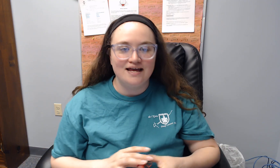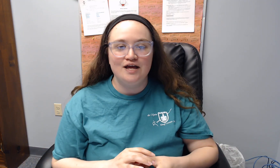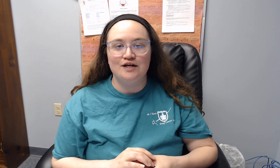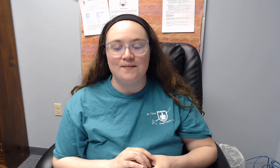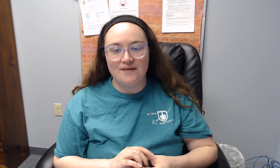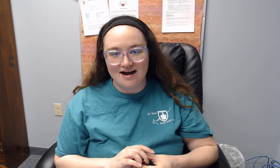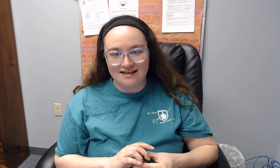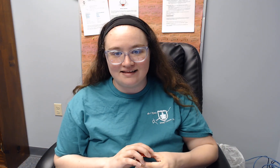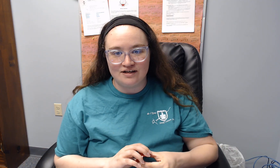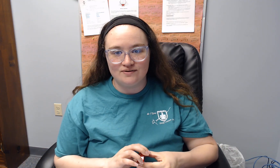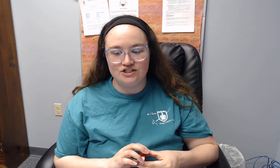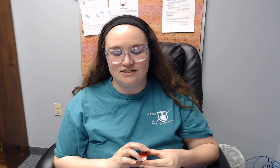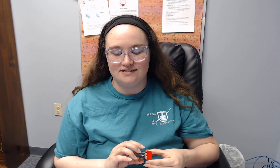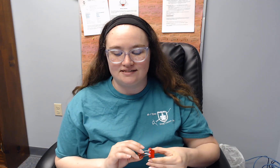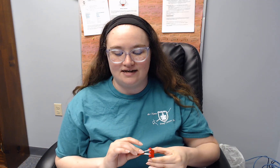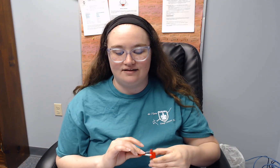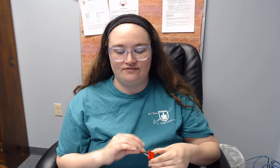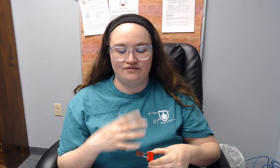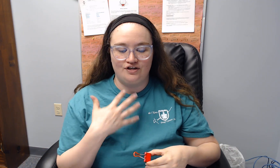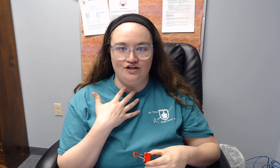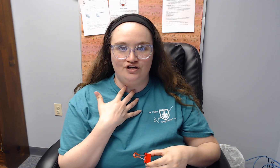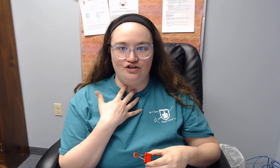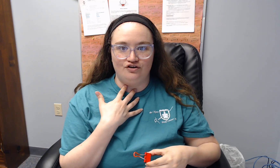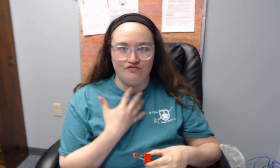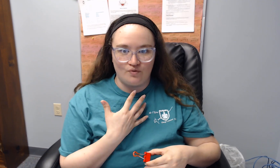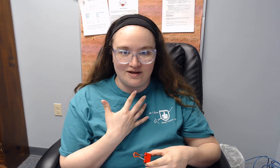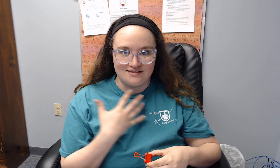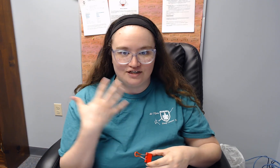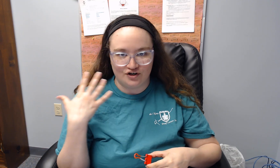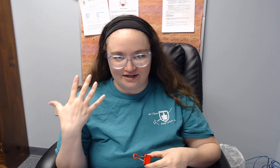your body language instead of your voice and your ears.